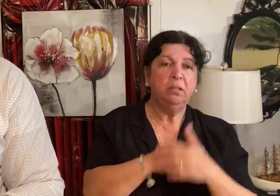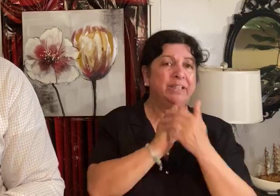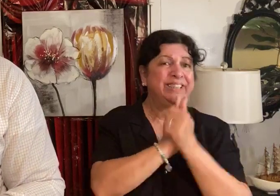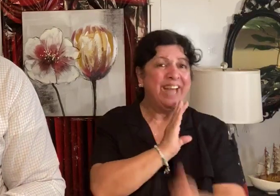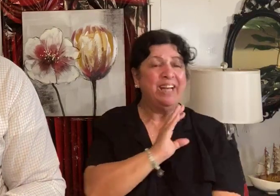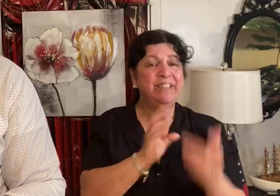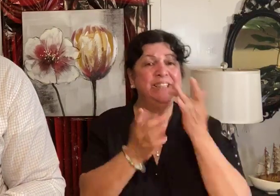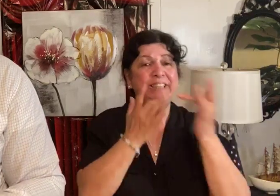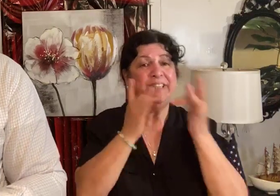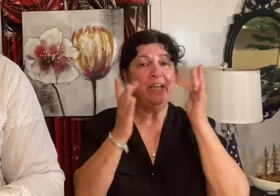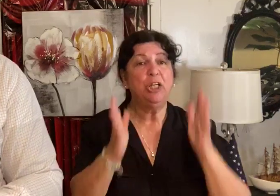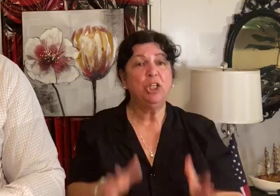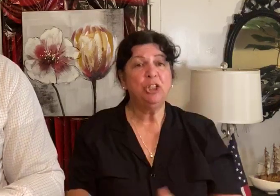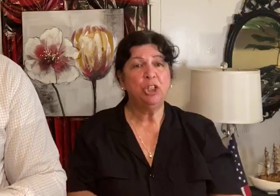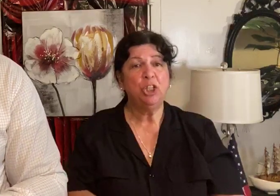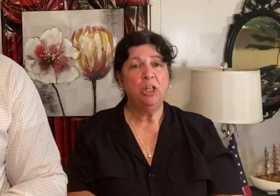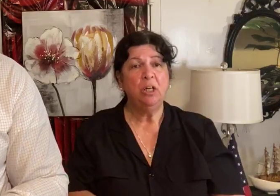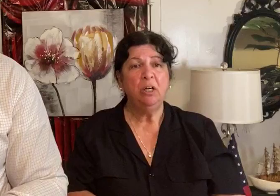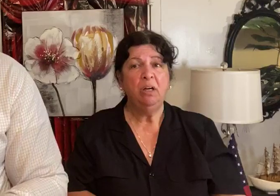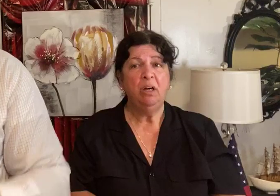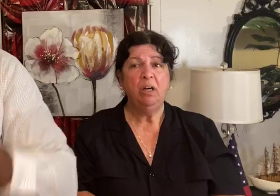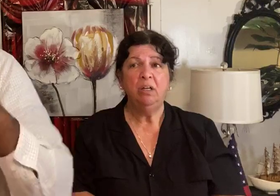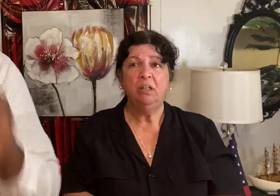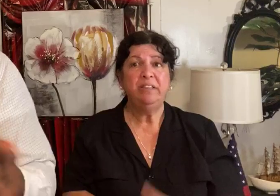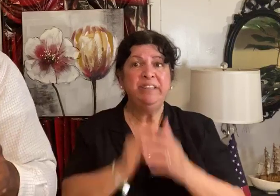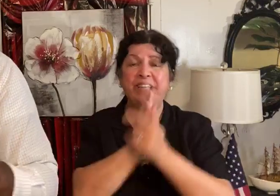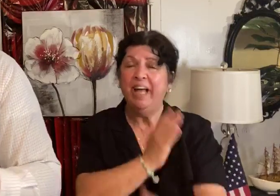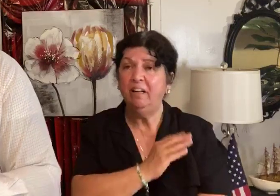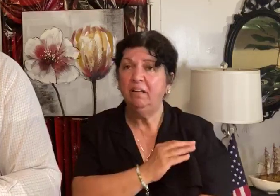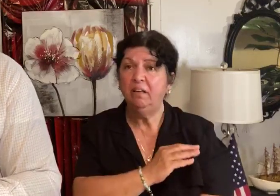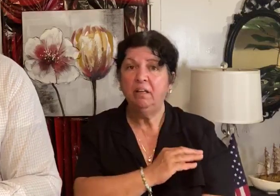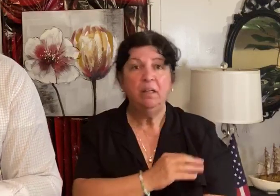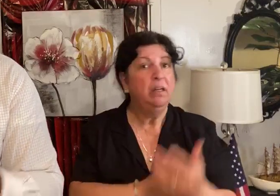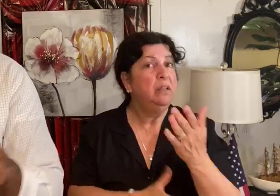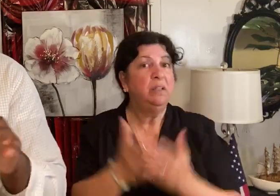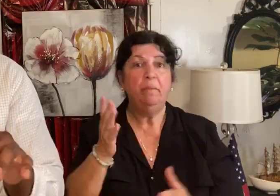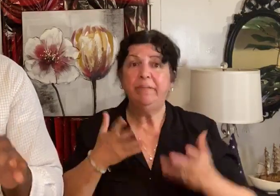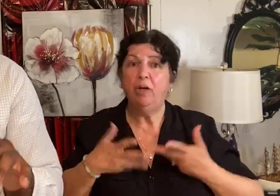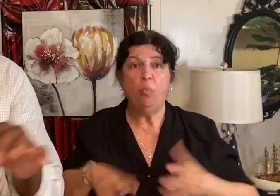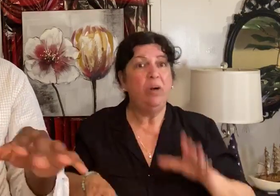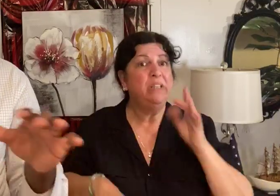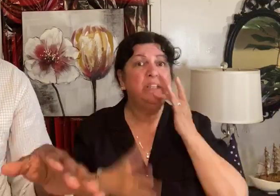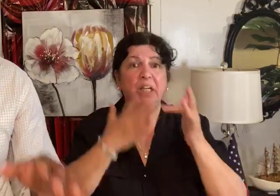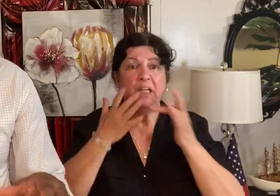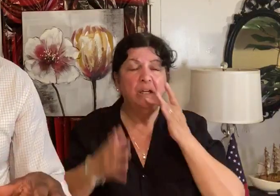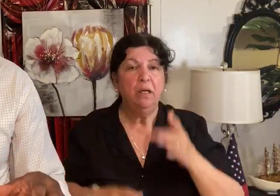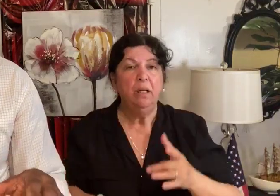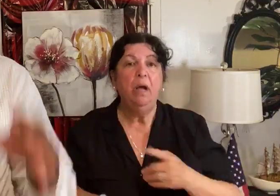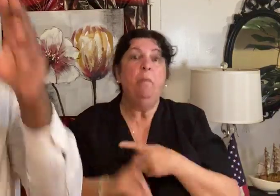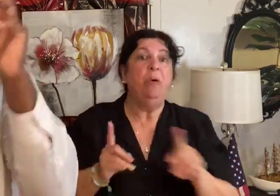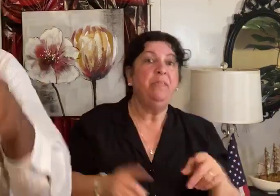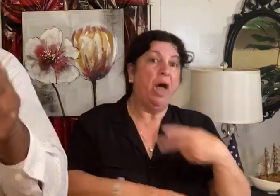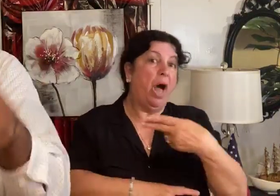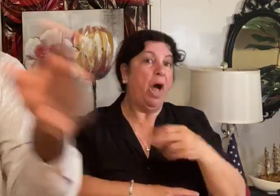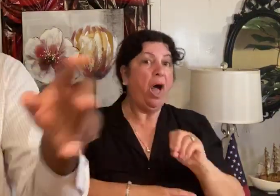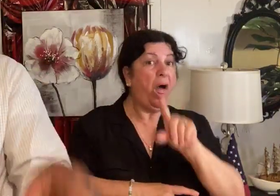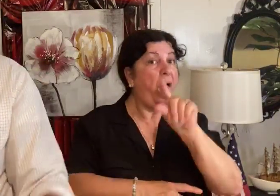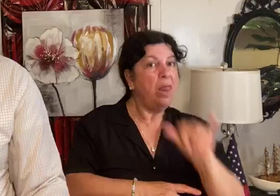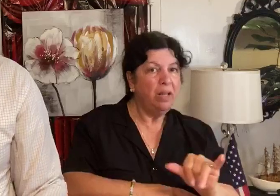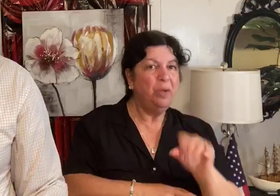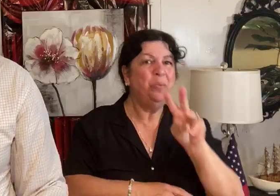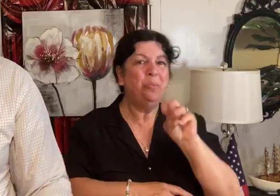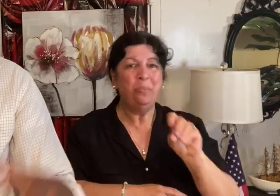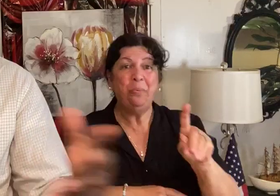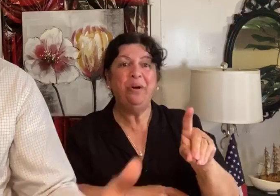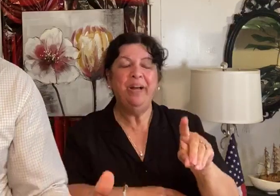talented singers in our church didn't want to sing? And yet the Hollywood crowd comes around, recognizes